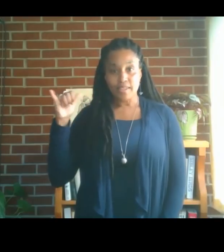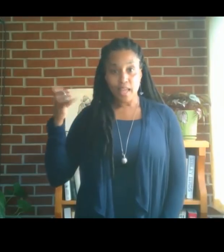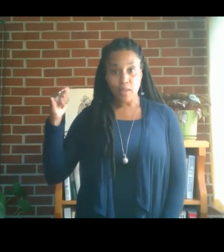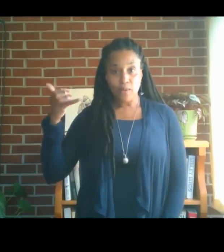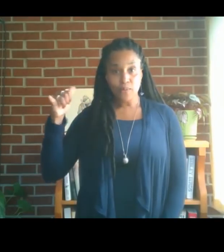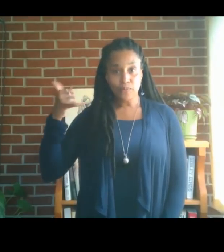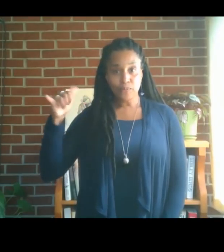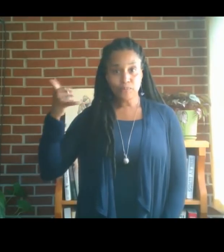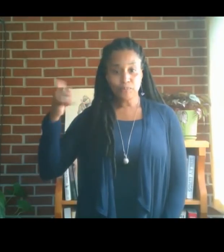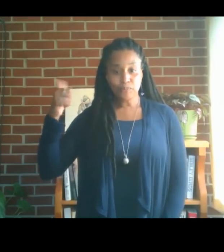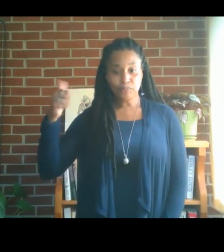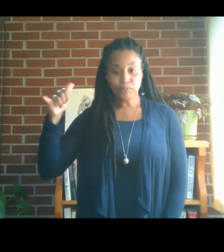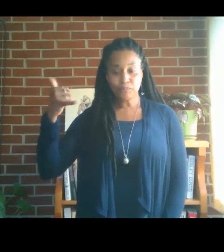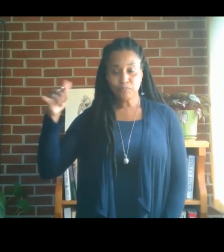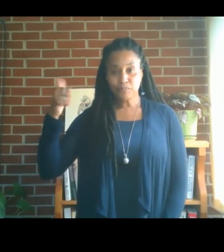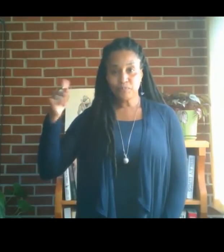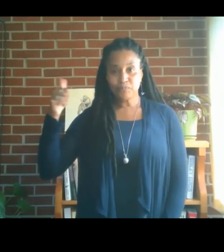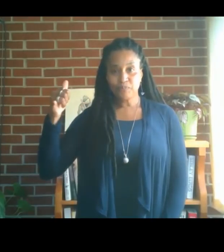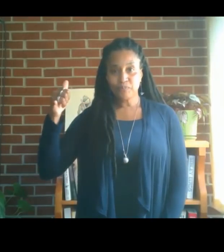Yellow.